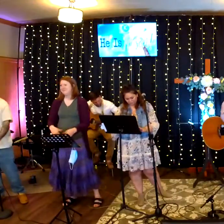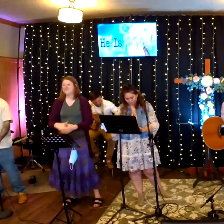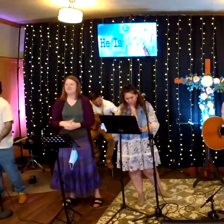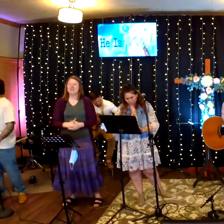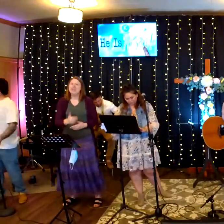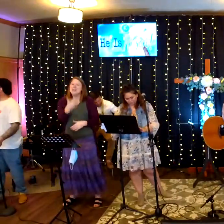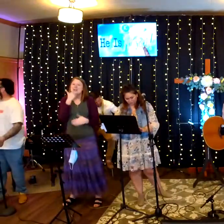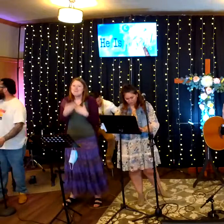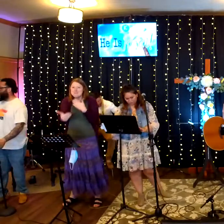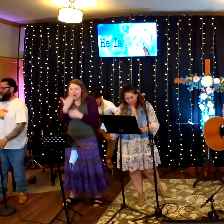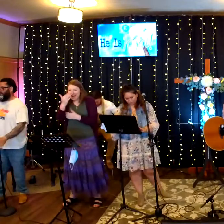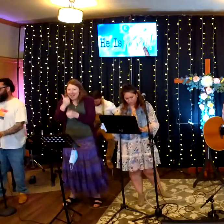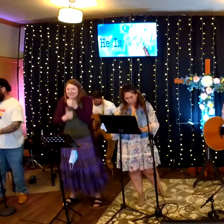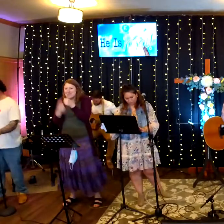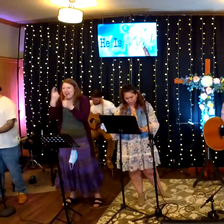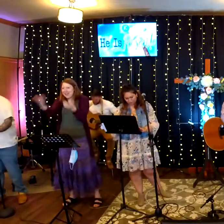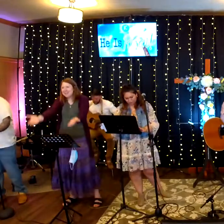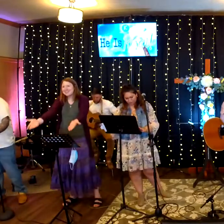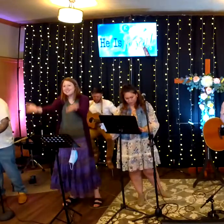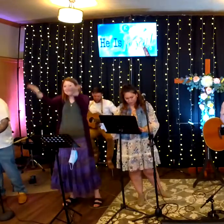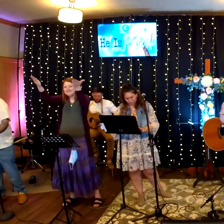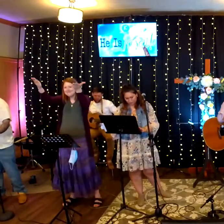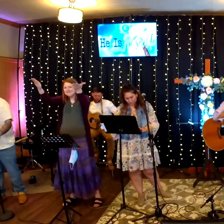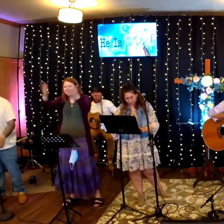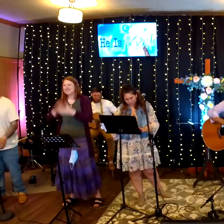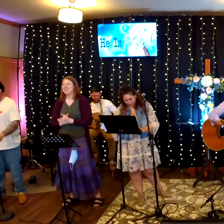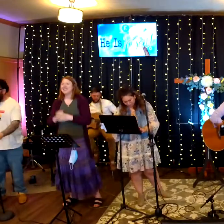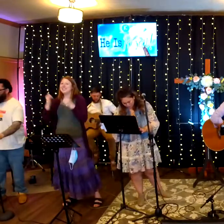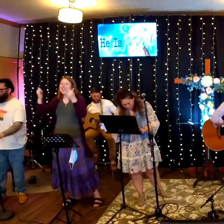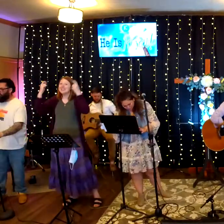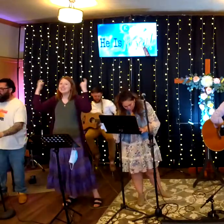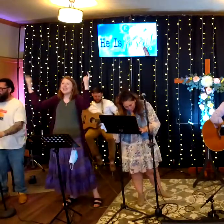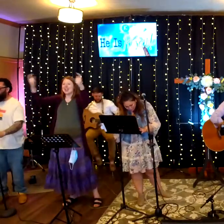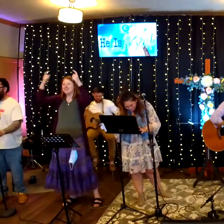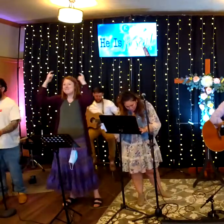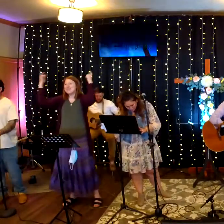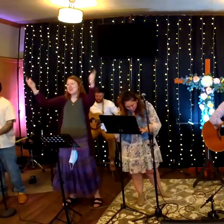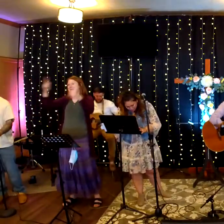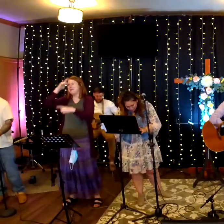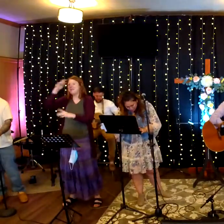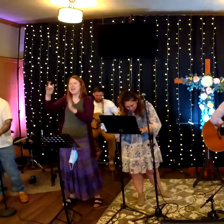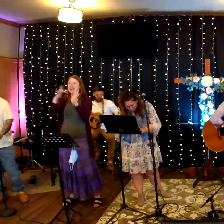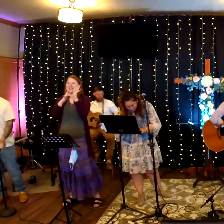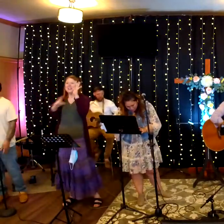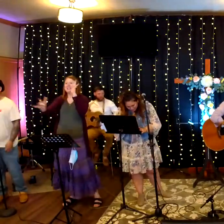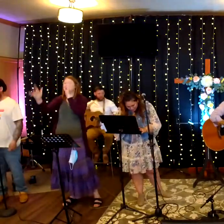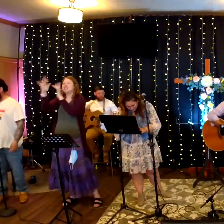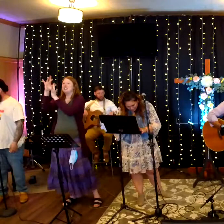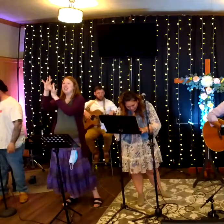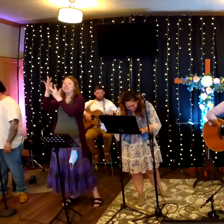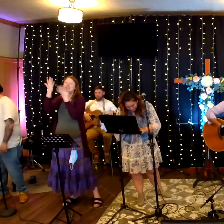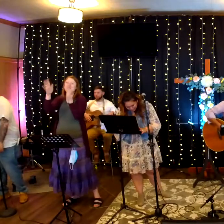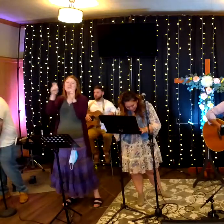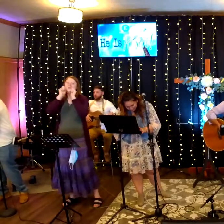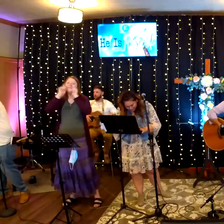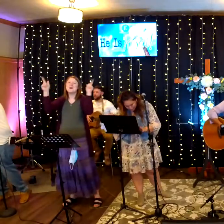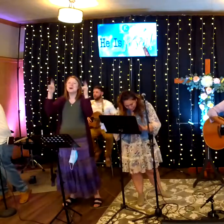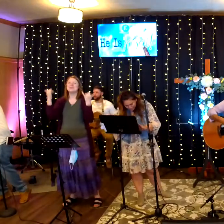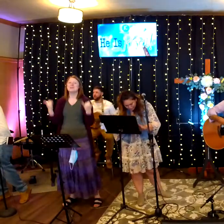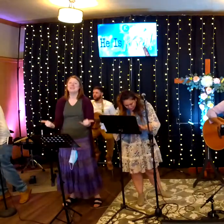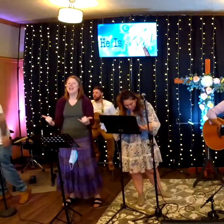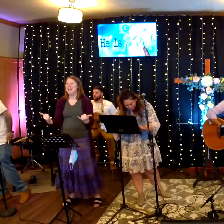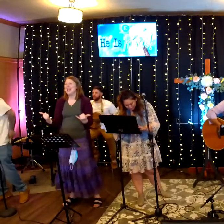morning, everybody. Let us stand on up and let us rejoice because the Savior has come. The Savior is